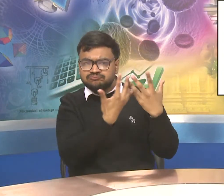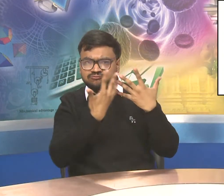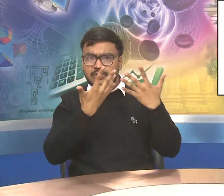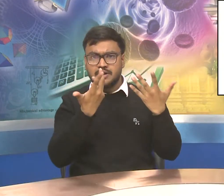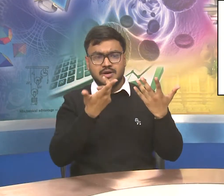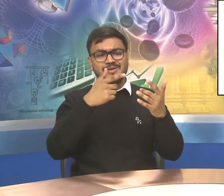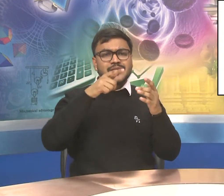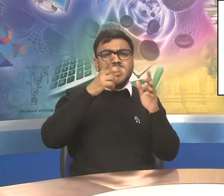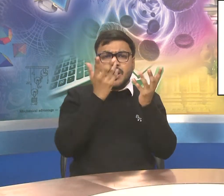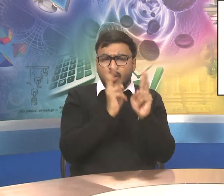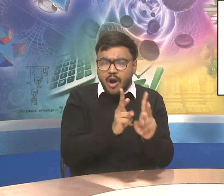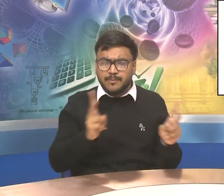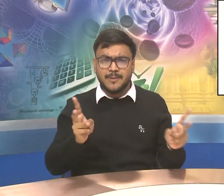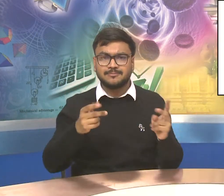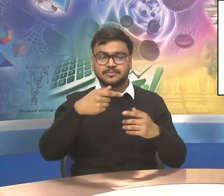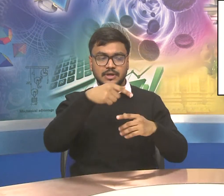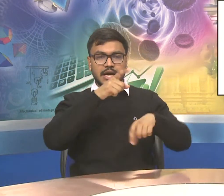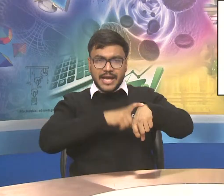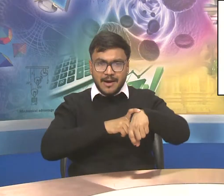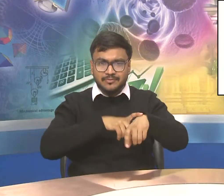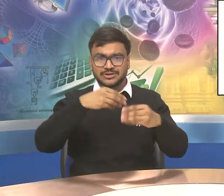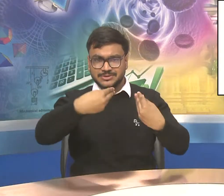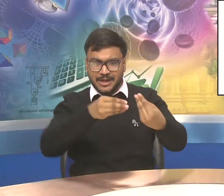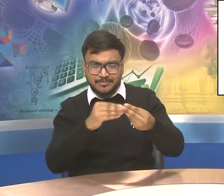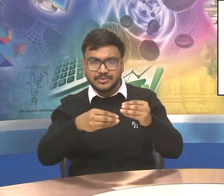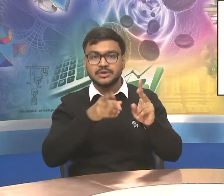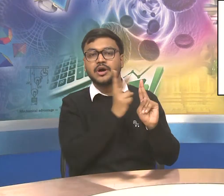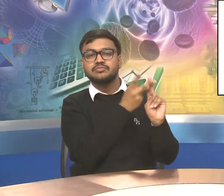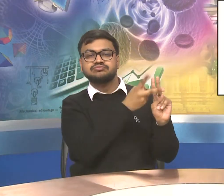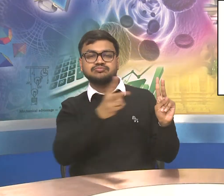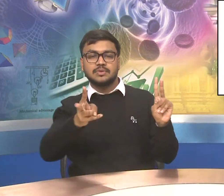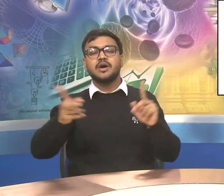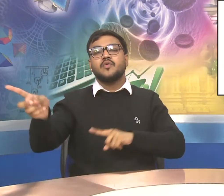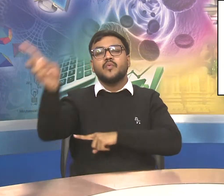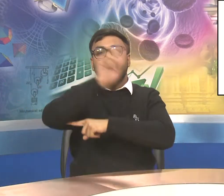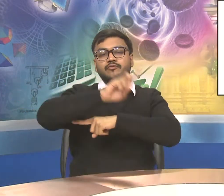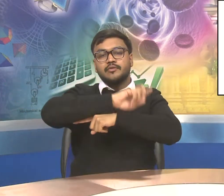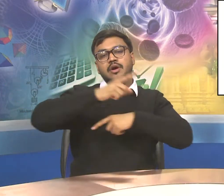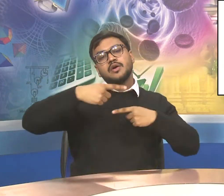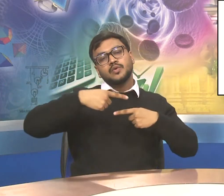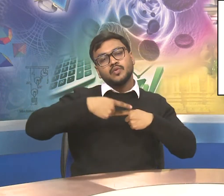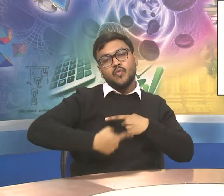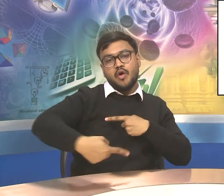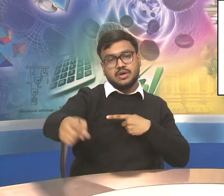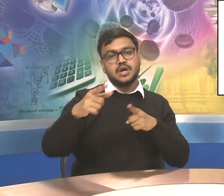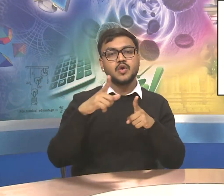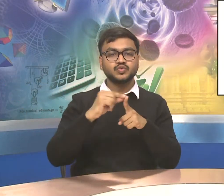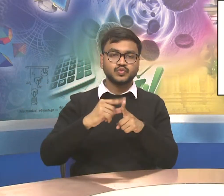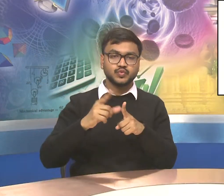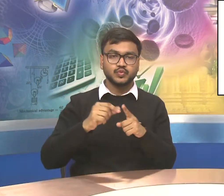which users require generally in their day-to-day activities.